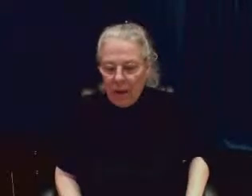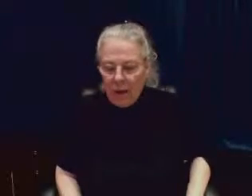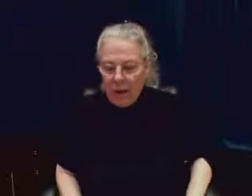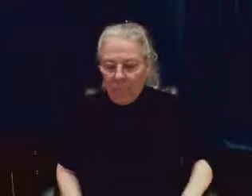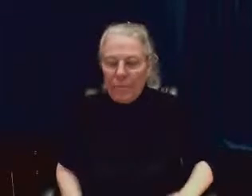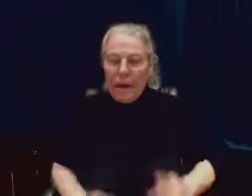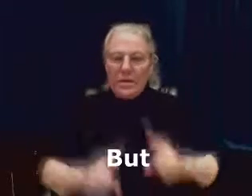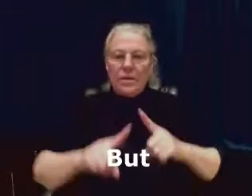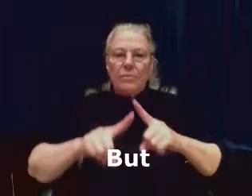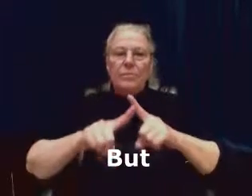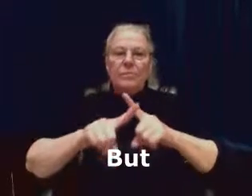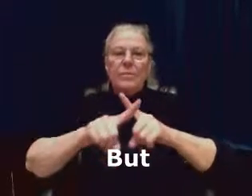But